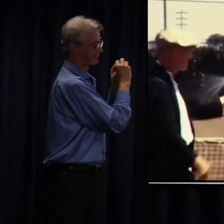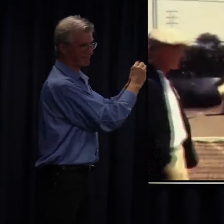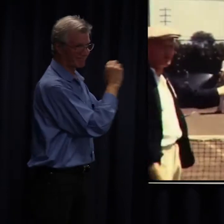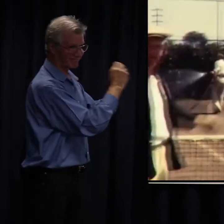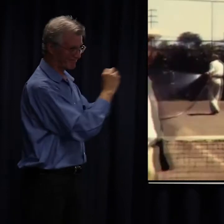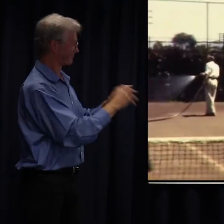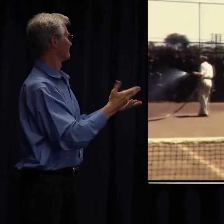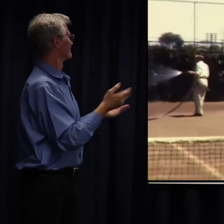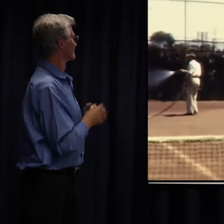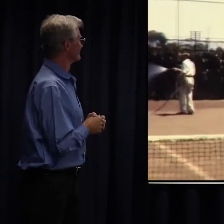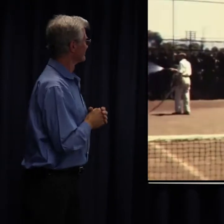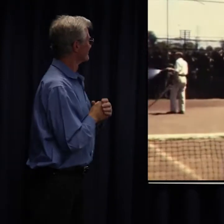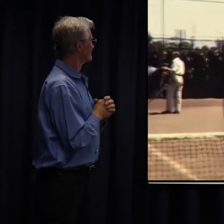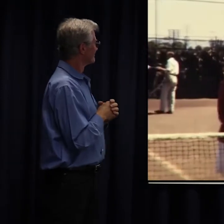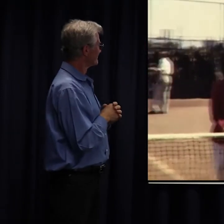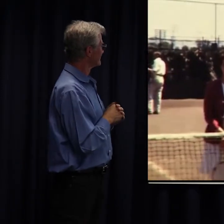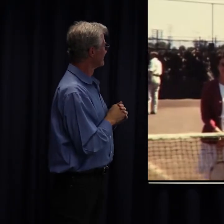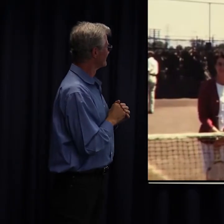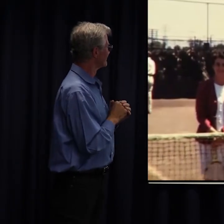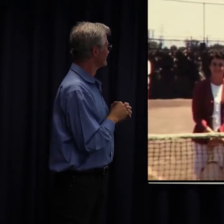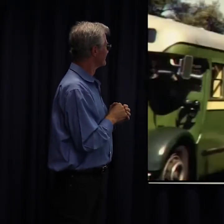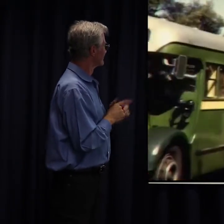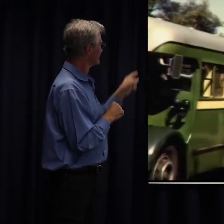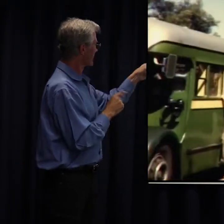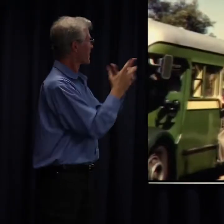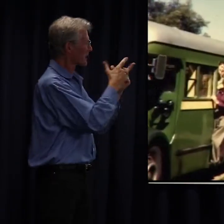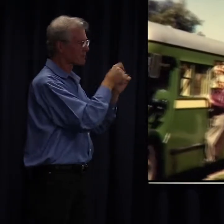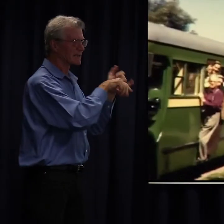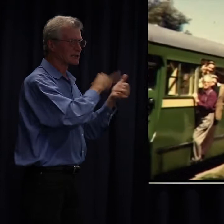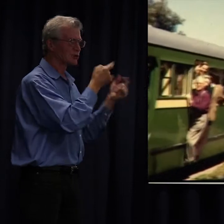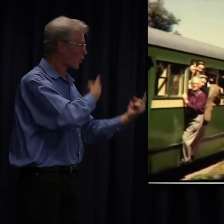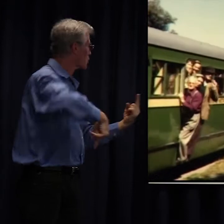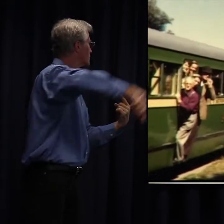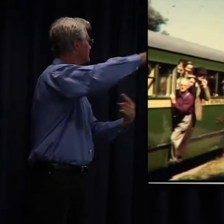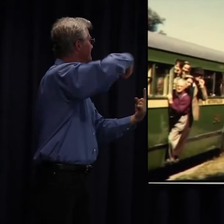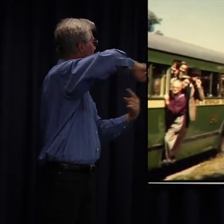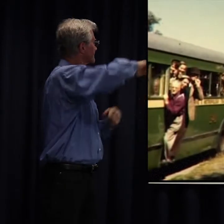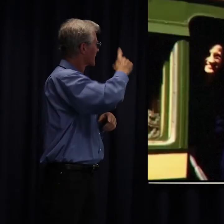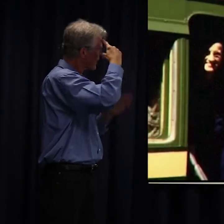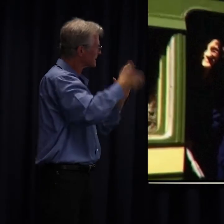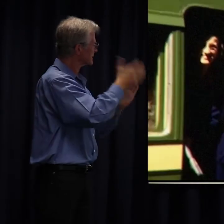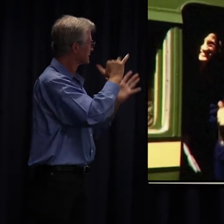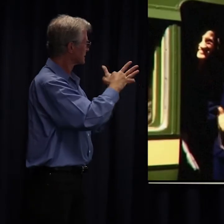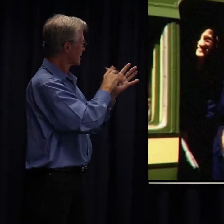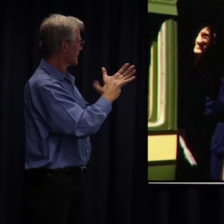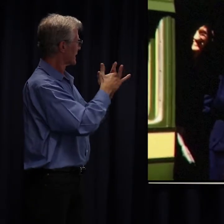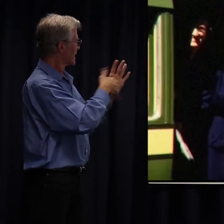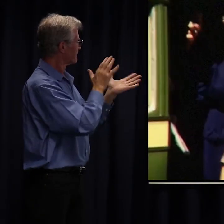the Queensland women's team where the man is finger spelling their names out. Here we have a bus tour. I think they're going